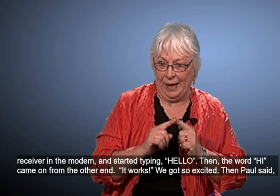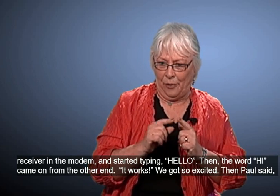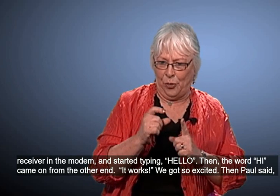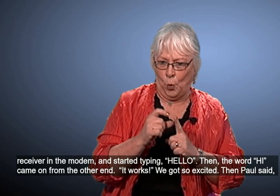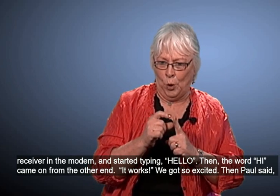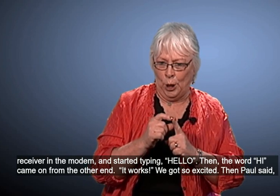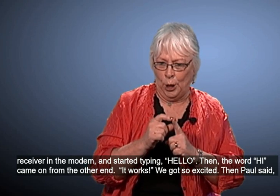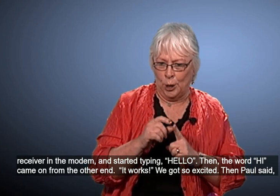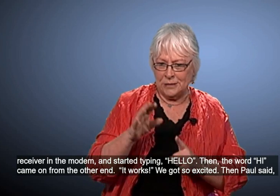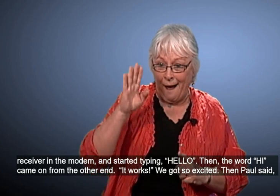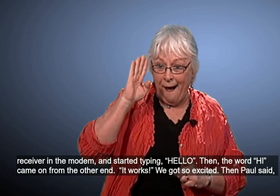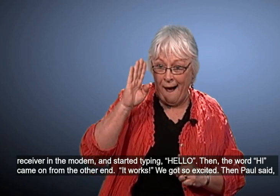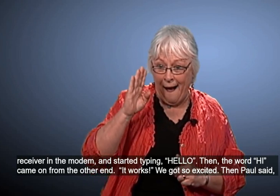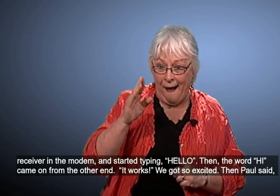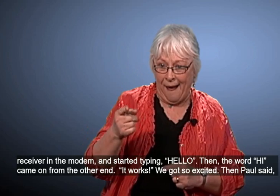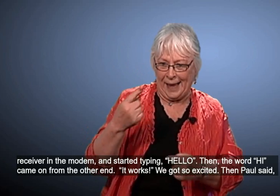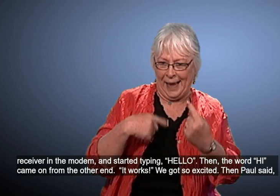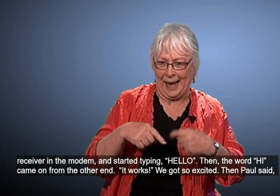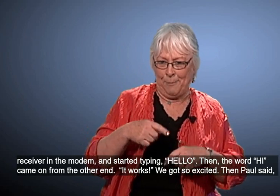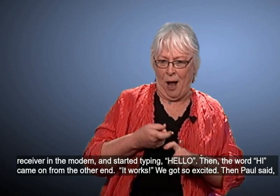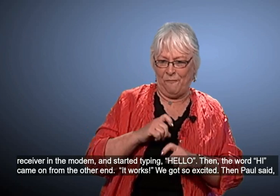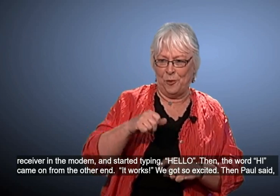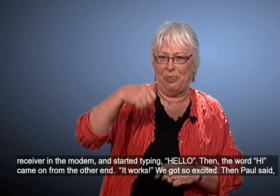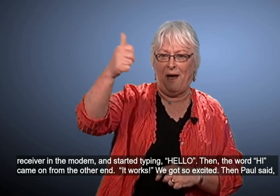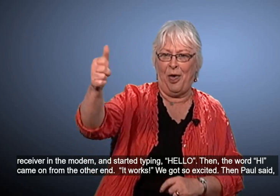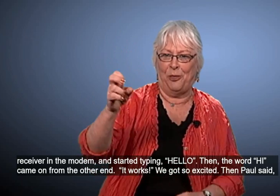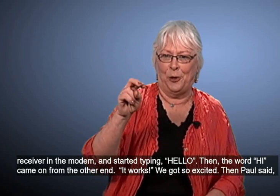Then the word "hi" came on from the other end.